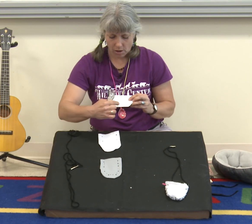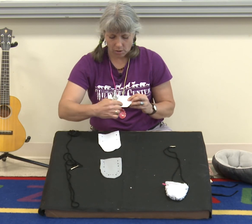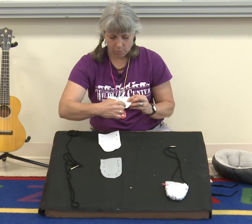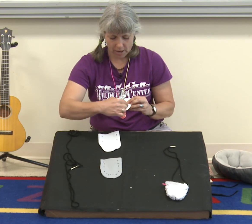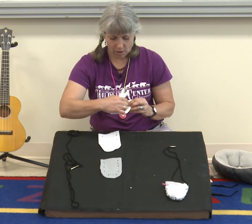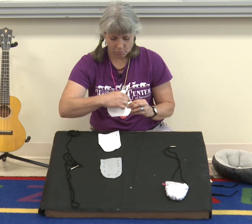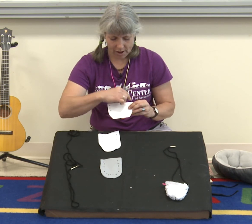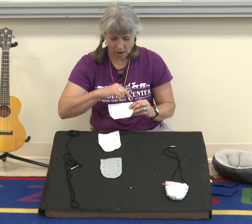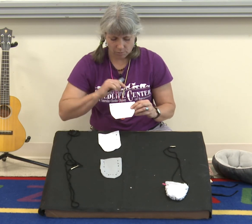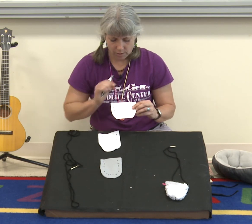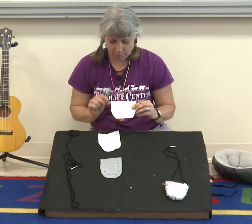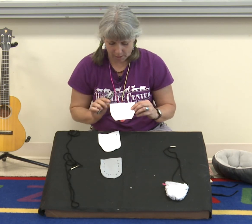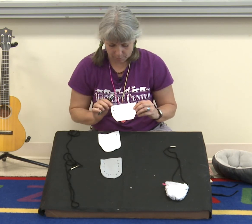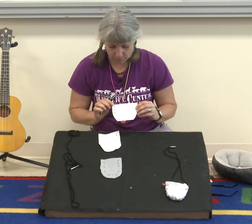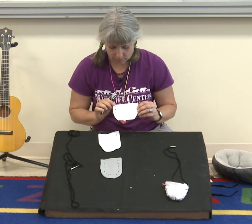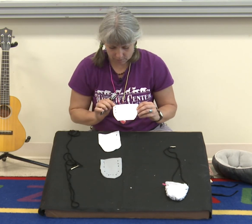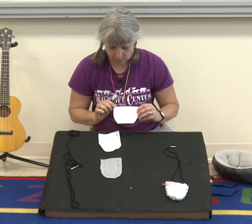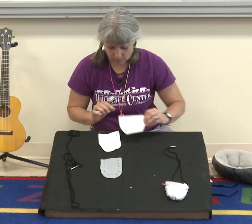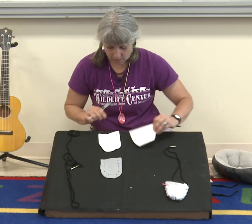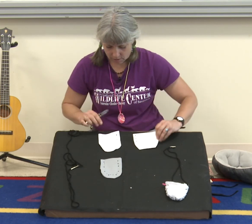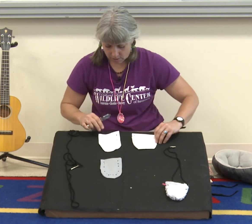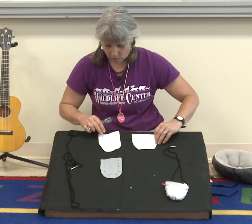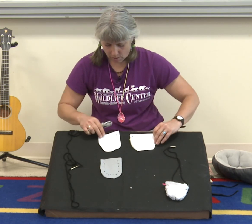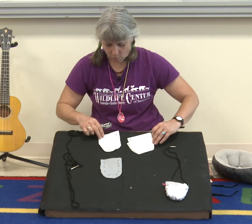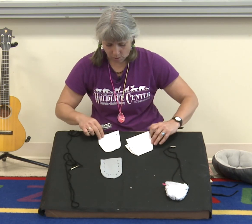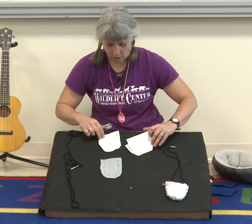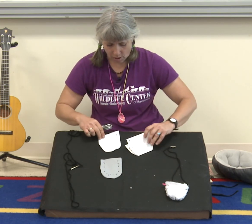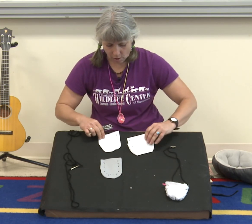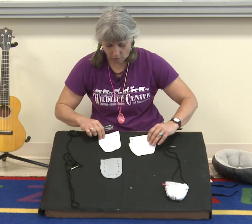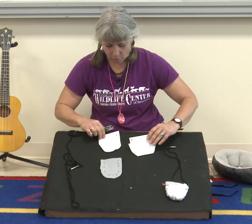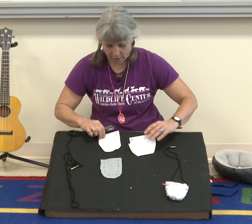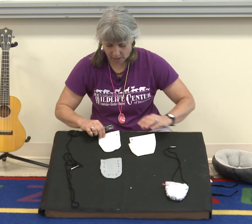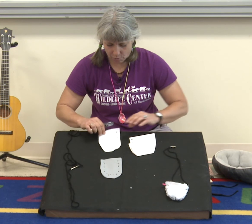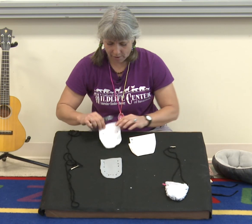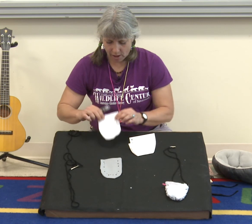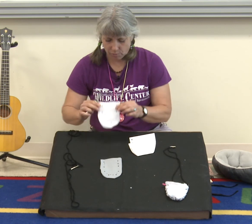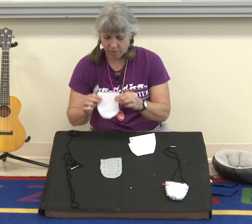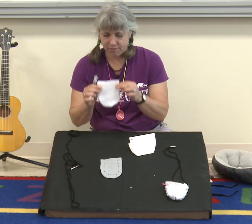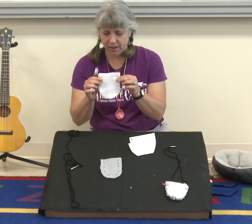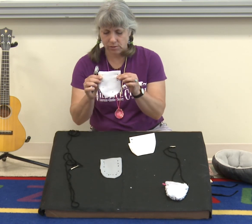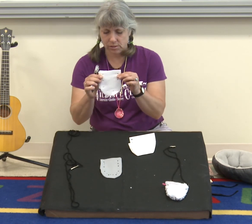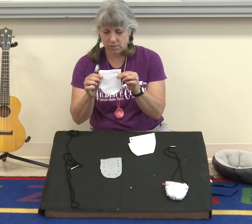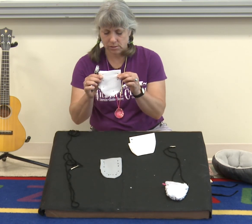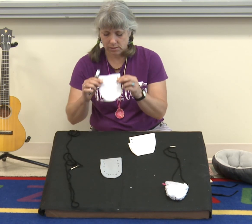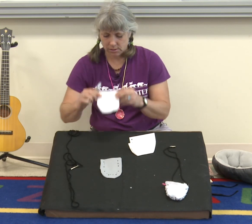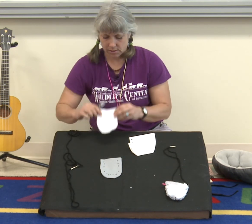the way around the paper or all the way around the felt.